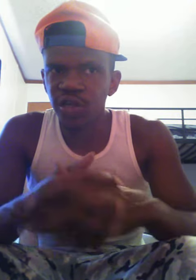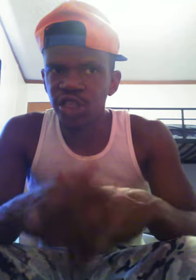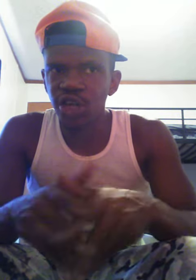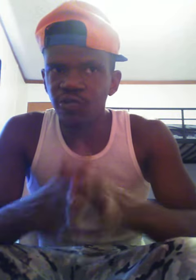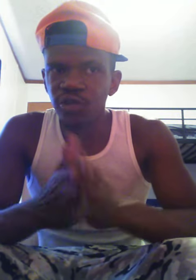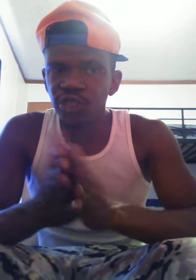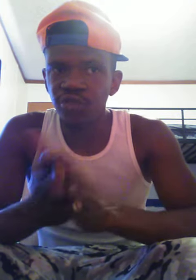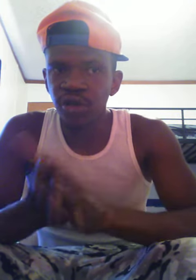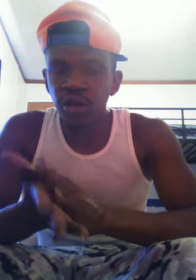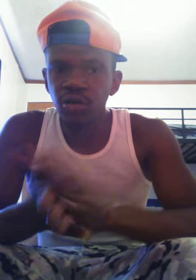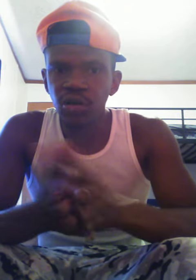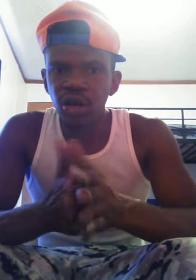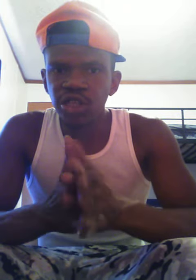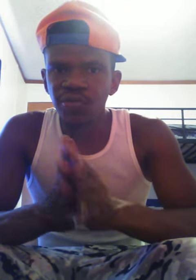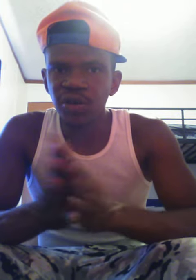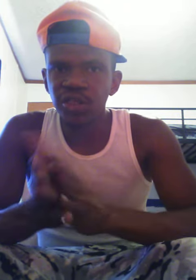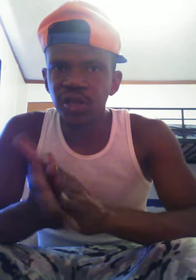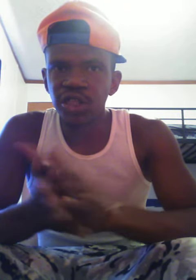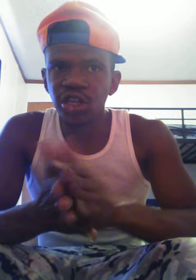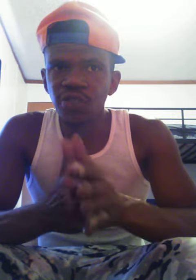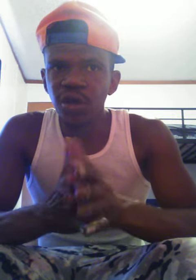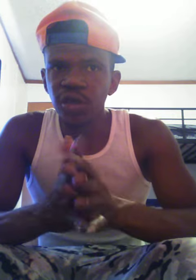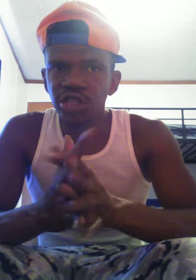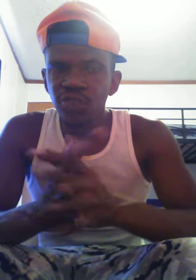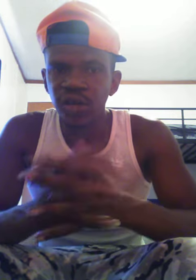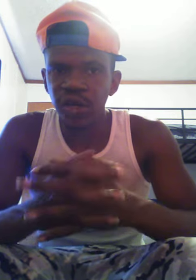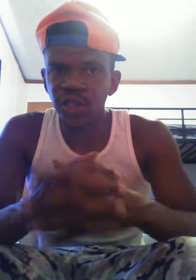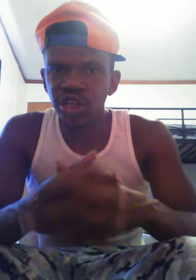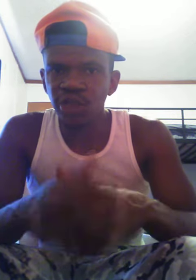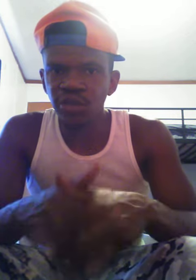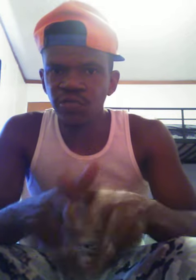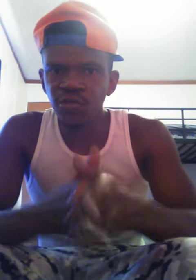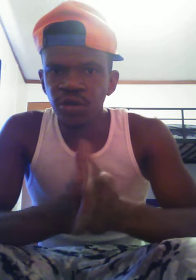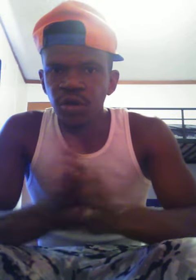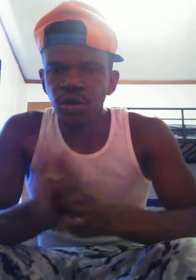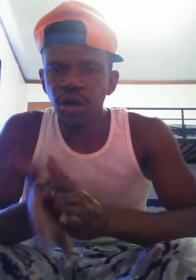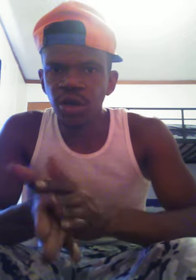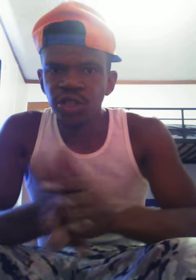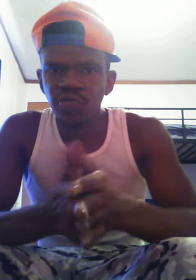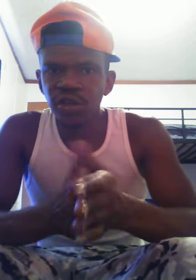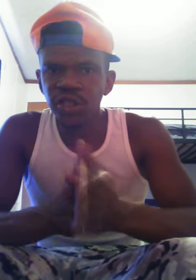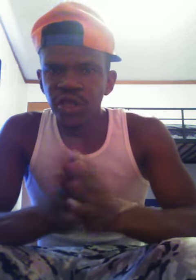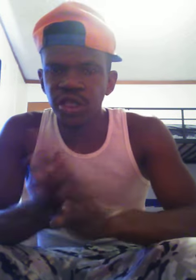deal for the spirit. Whole heart to my Jesus, and birds on my hand, shall for the book. Whole heart to my Jesus, and